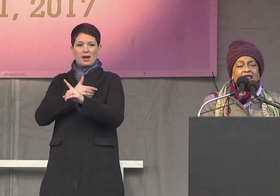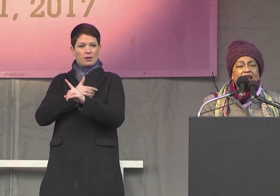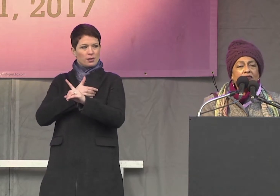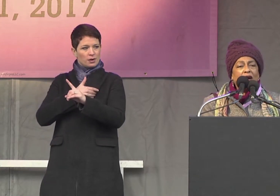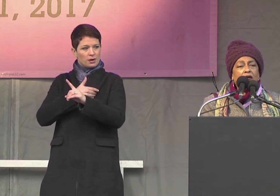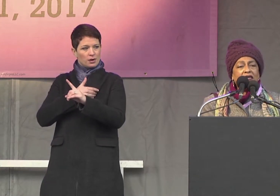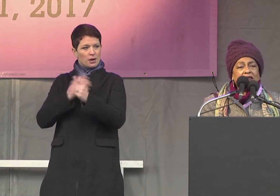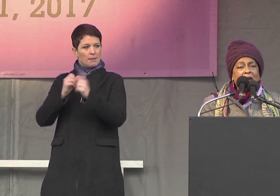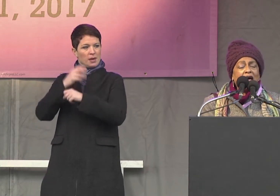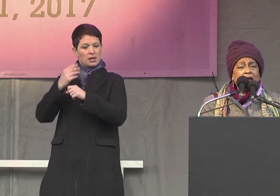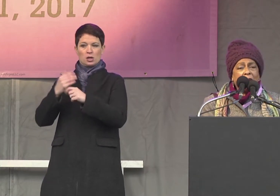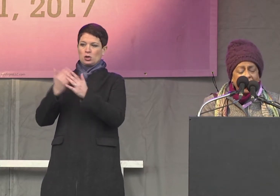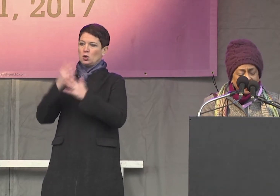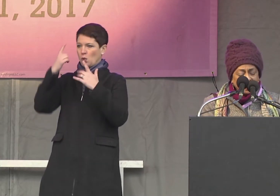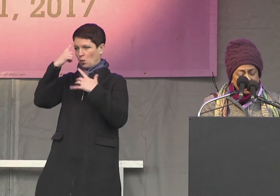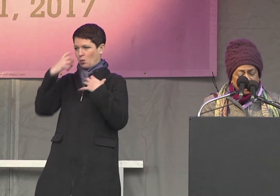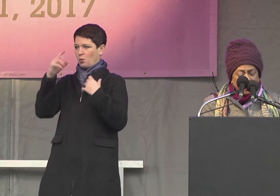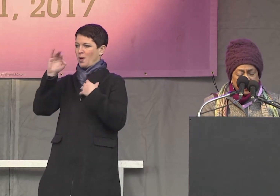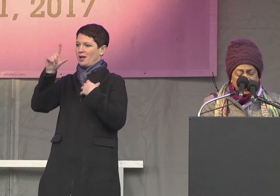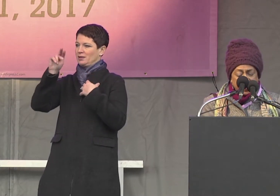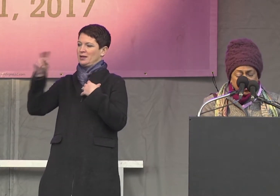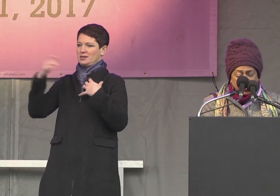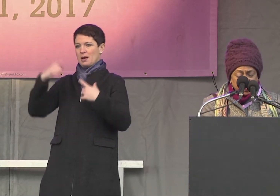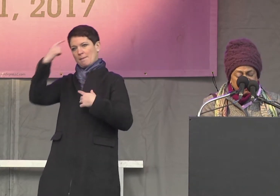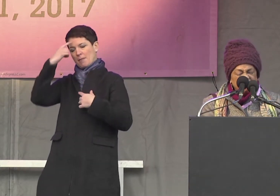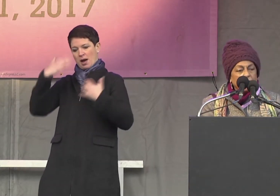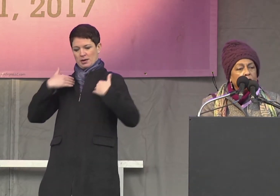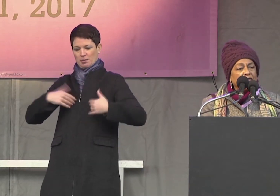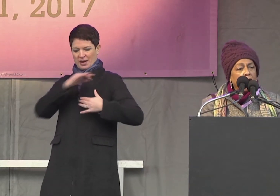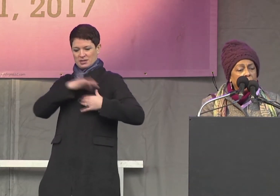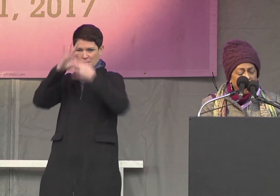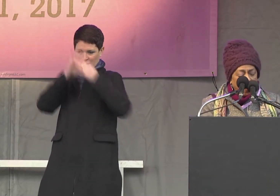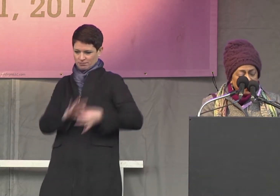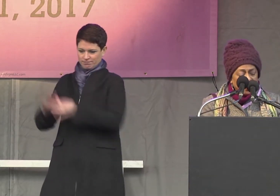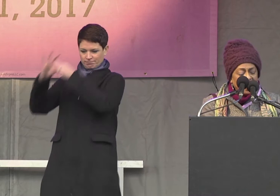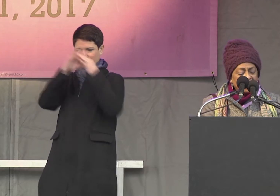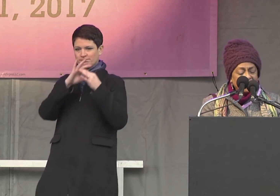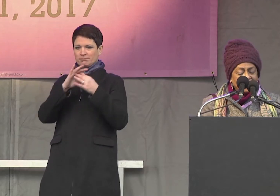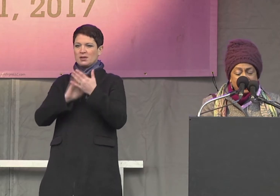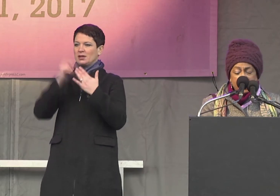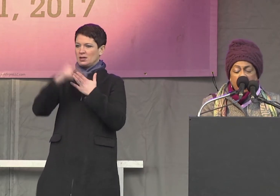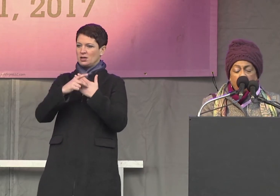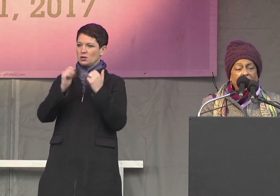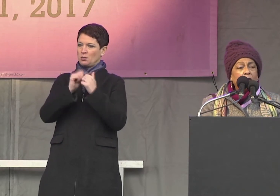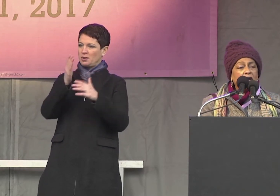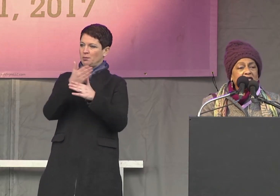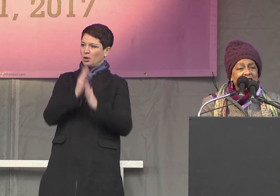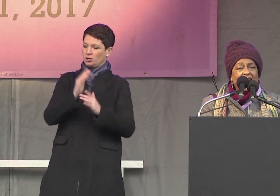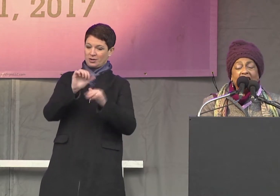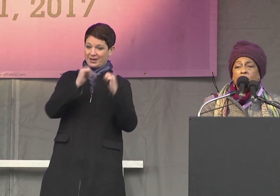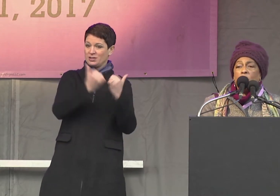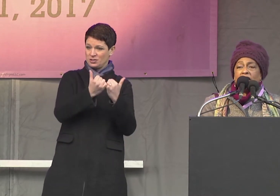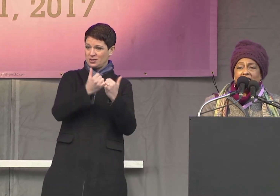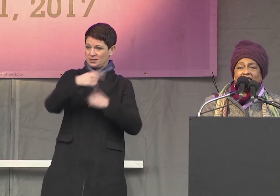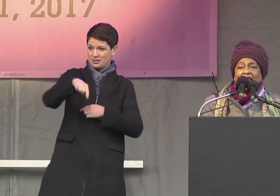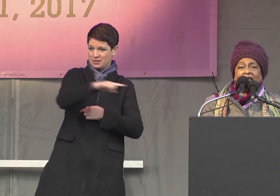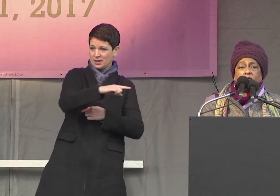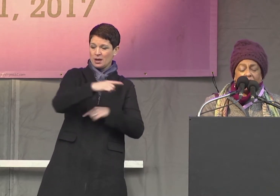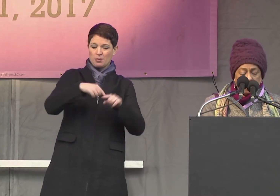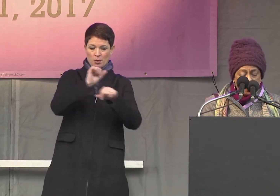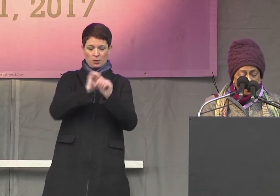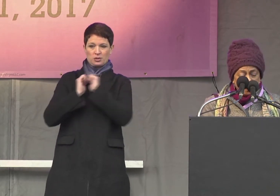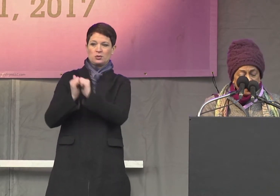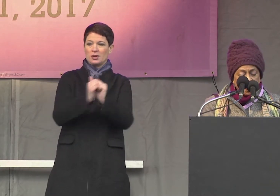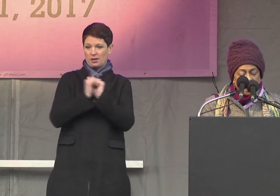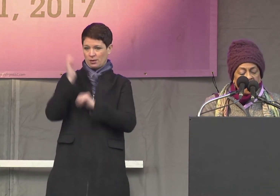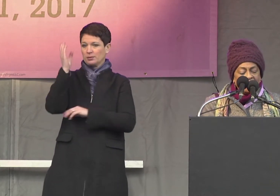a legacy of wellness, mind, body, and spirit initiative. With our partner agencies, we will stand and want to stand